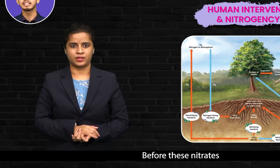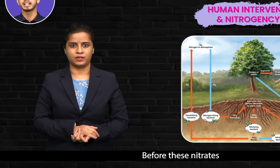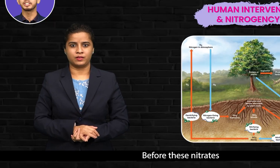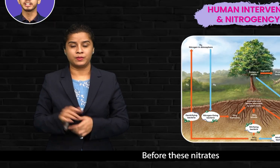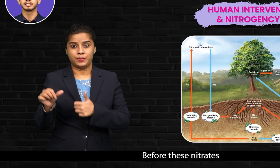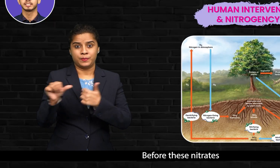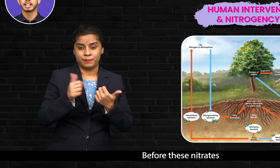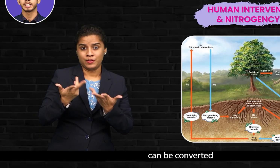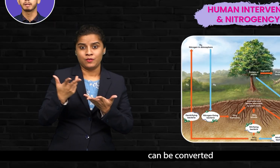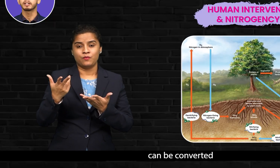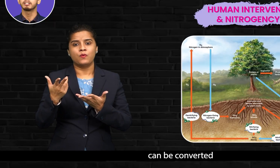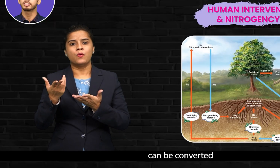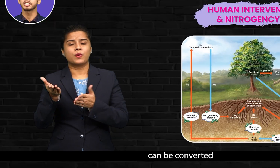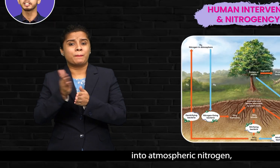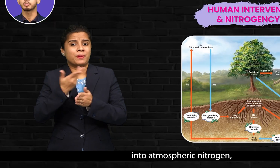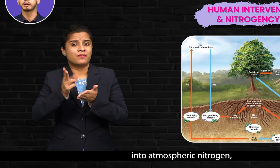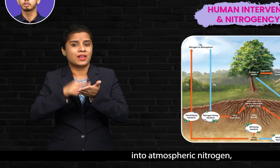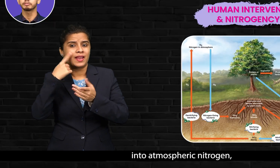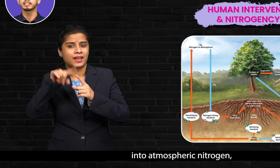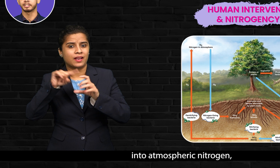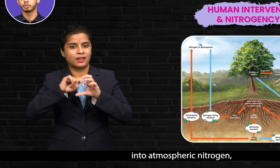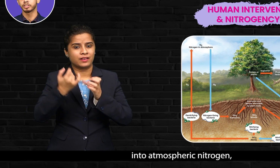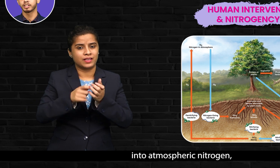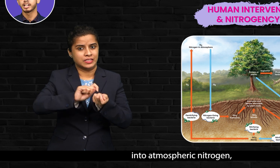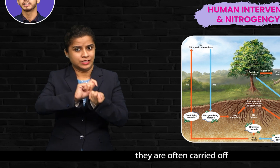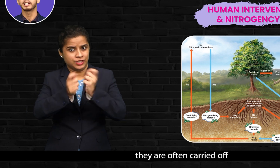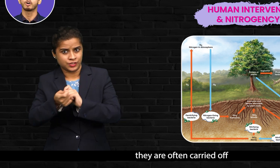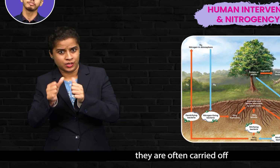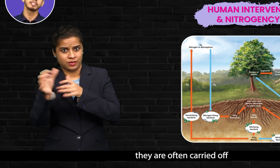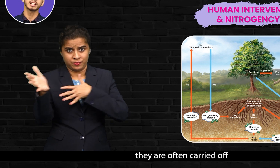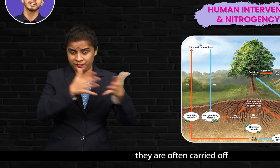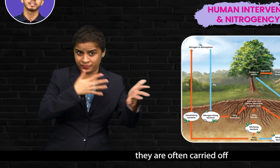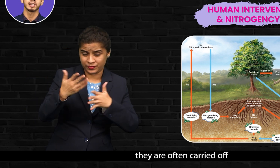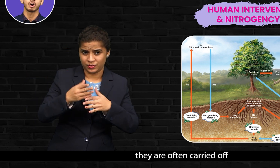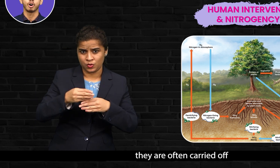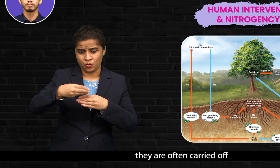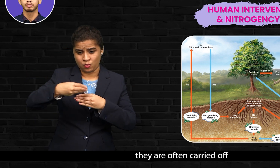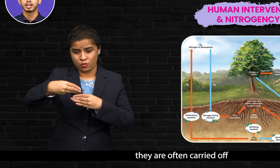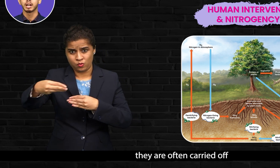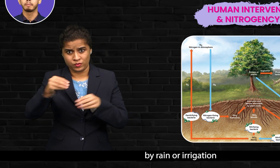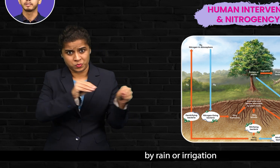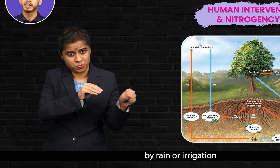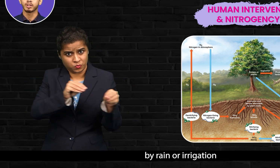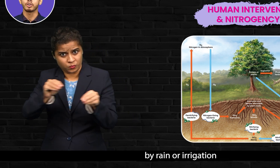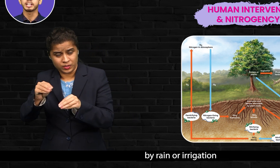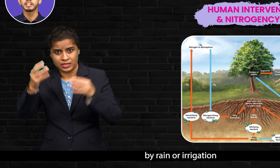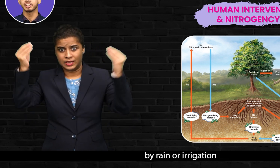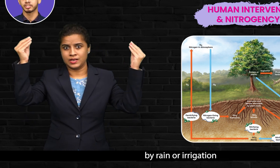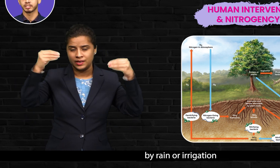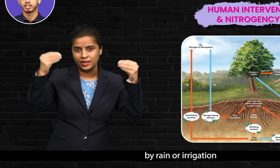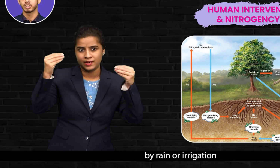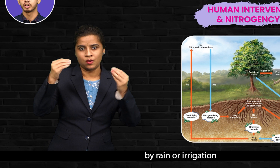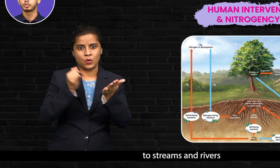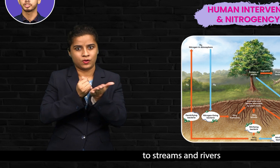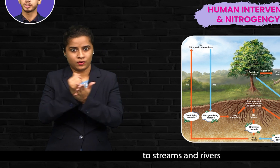Before these nitrates can be converted into atmospheric nitrogen, they are often carried off by rain or